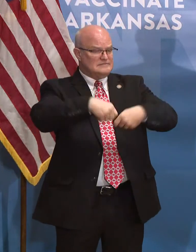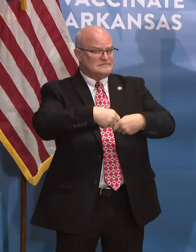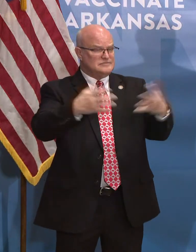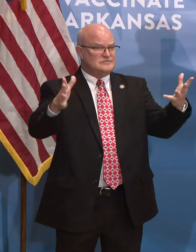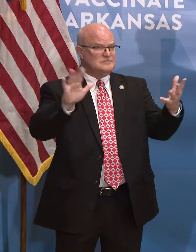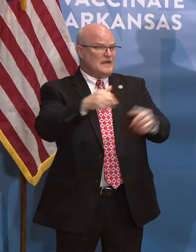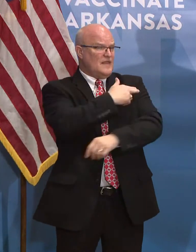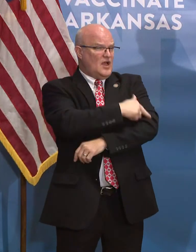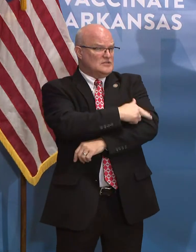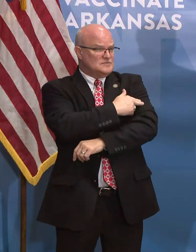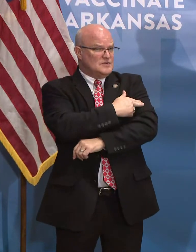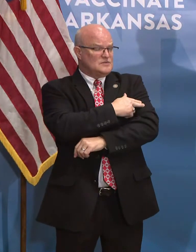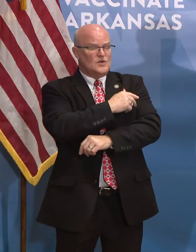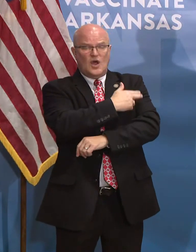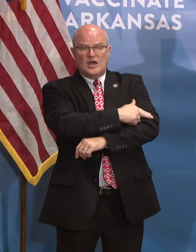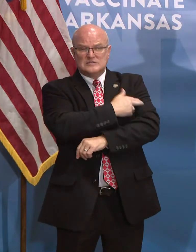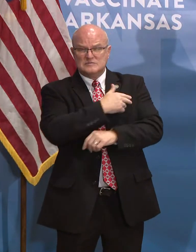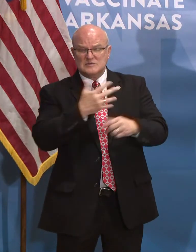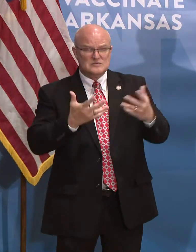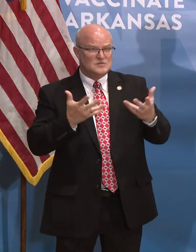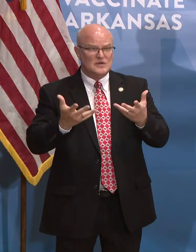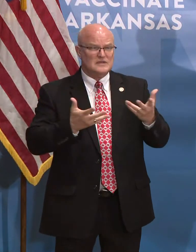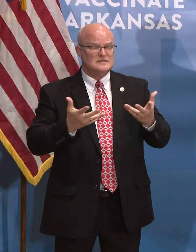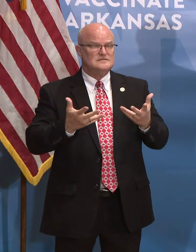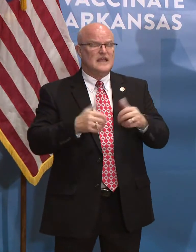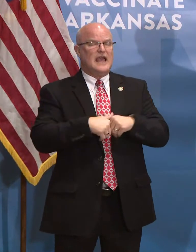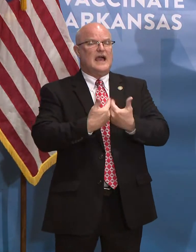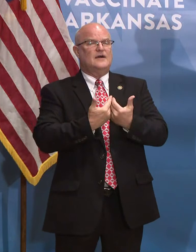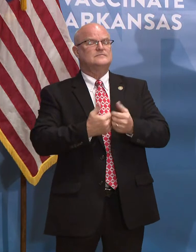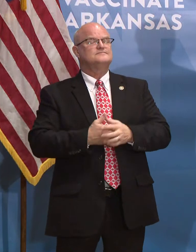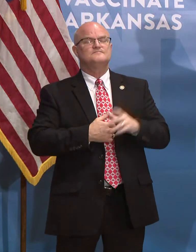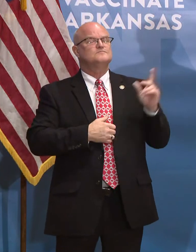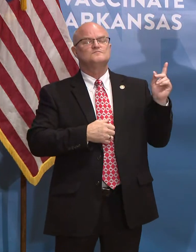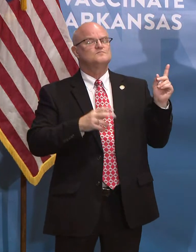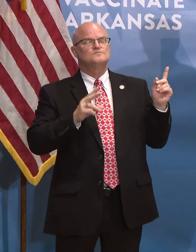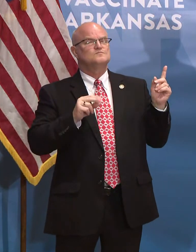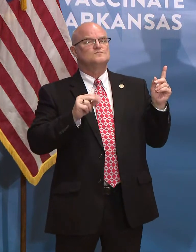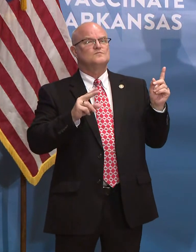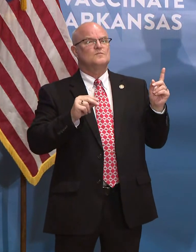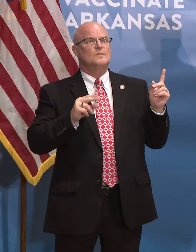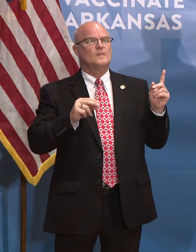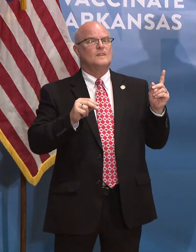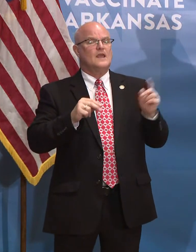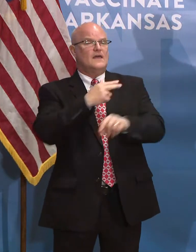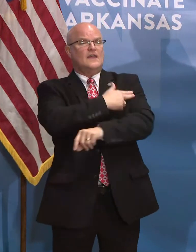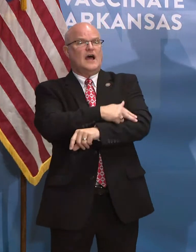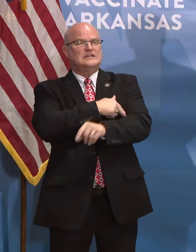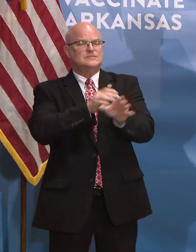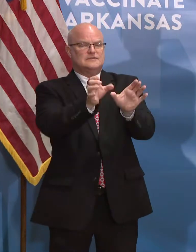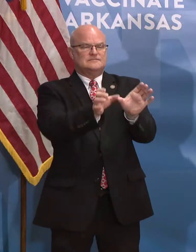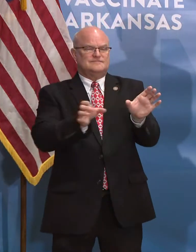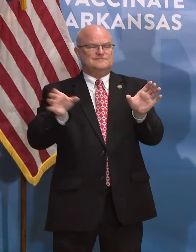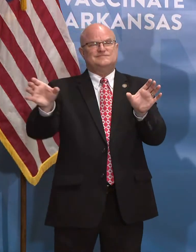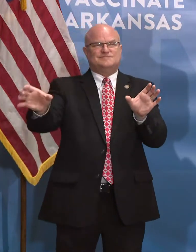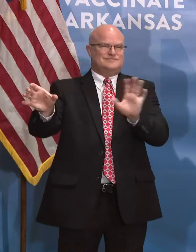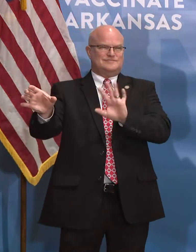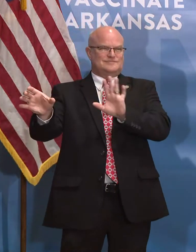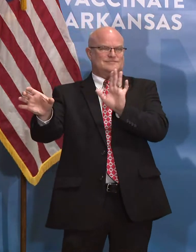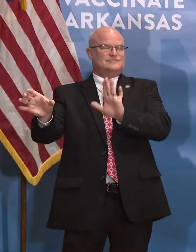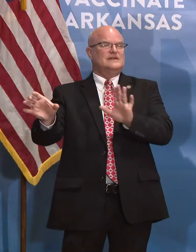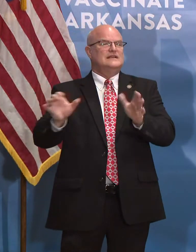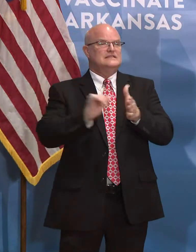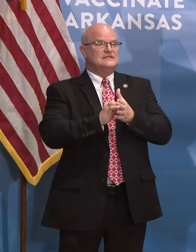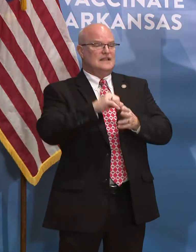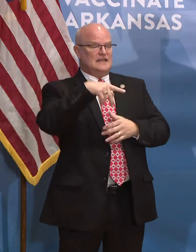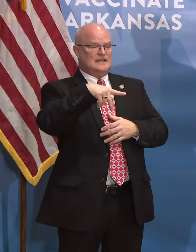by the hospitals, or the hospitals involved with this at all? No, we're trying to take the hospitals out of the equation, and so like